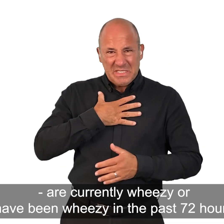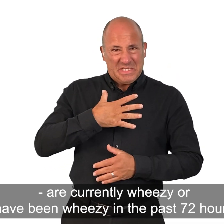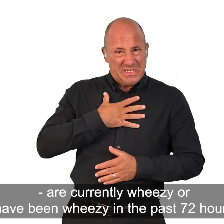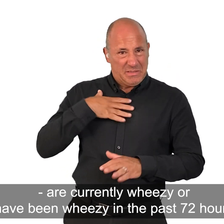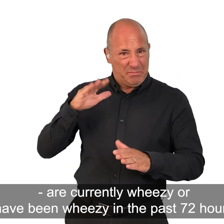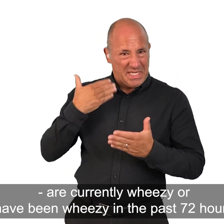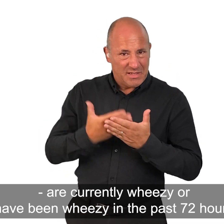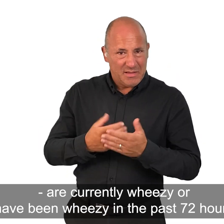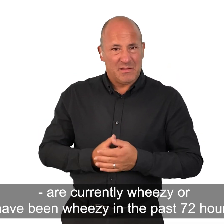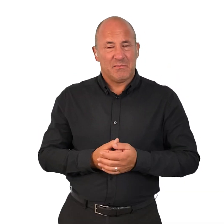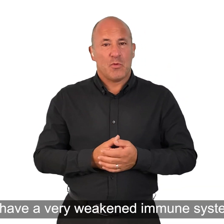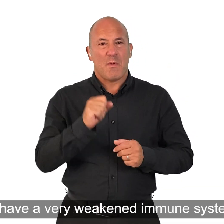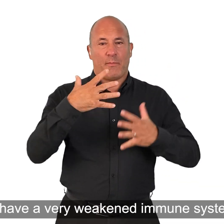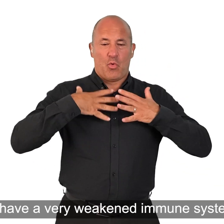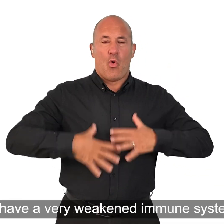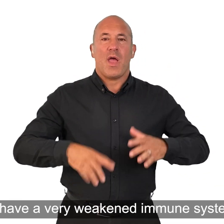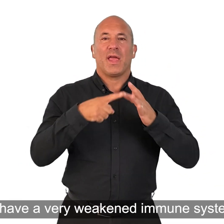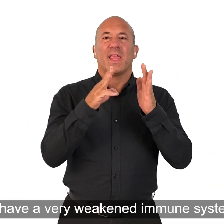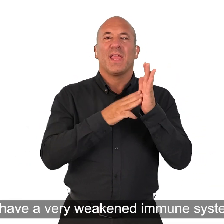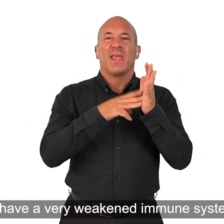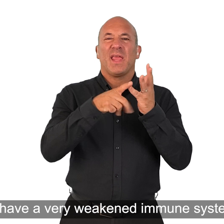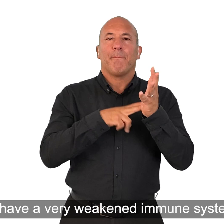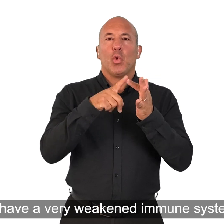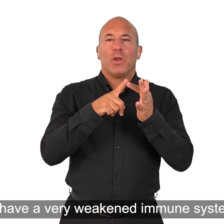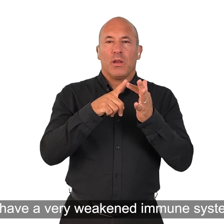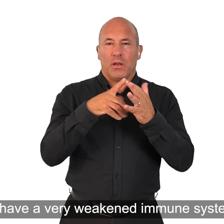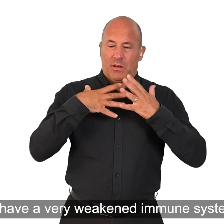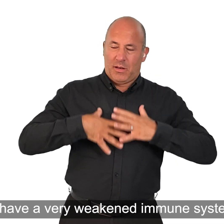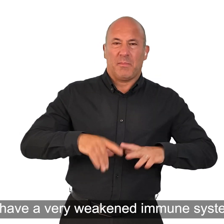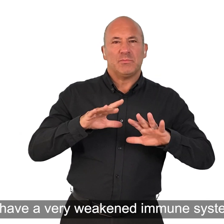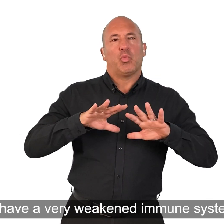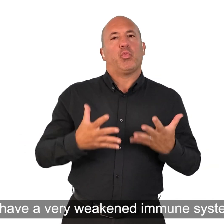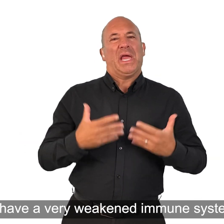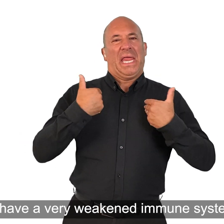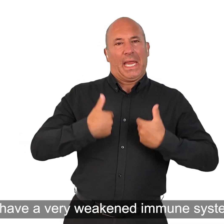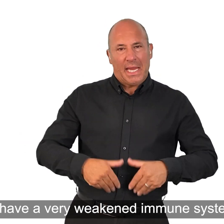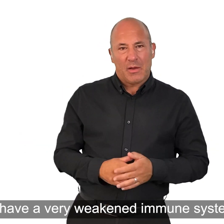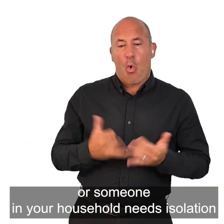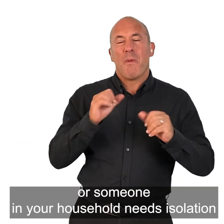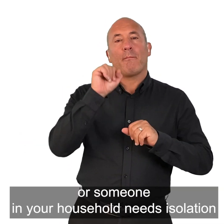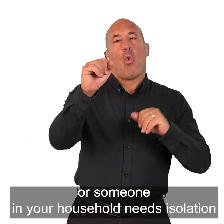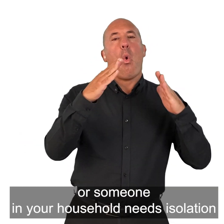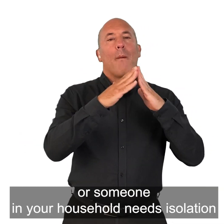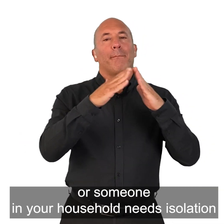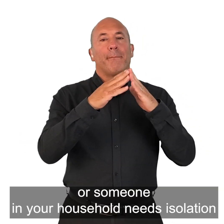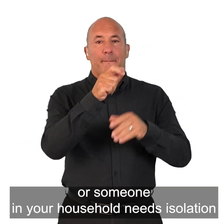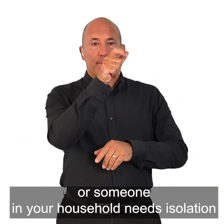in the past 72 hours, have a very weakened immune system, or someone in your household